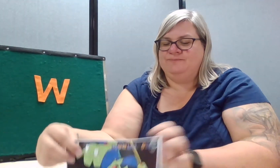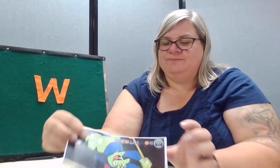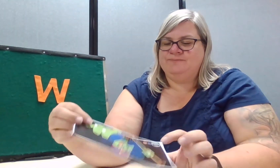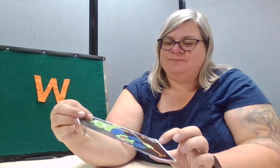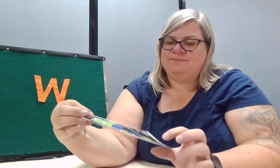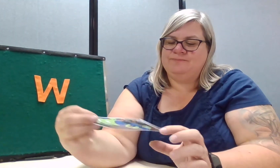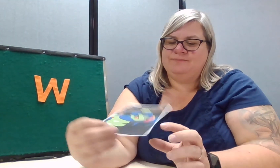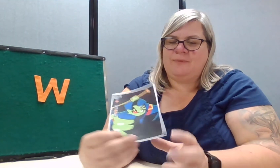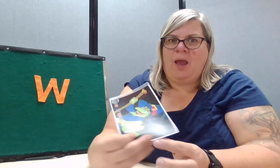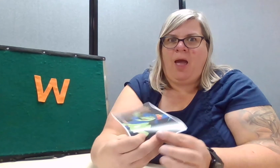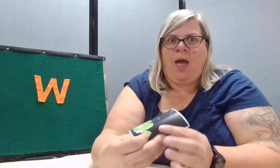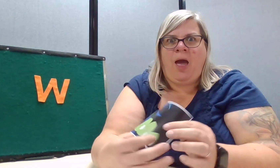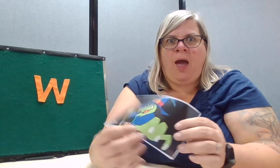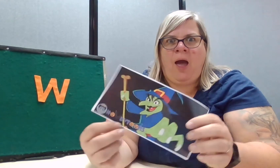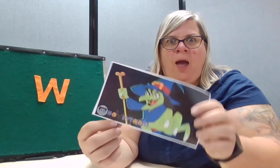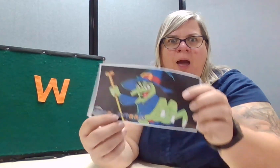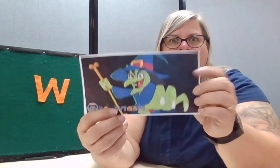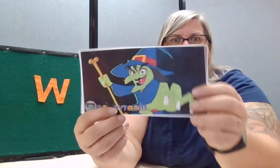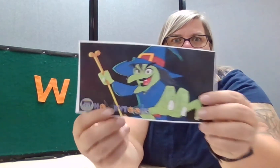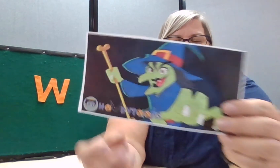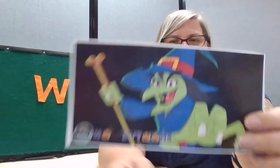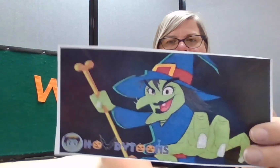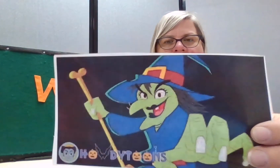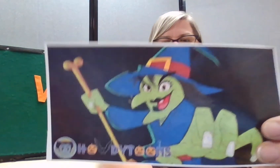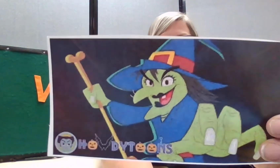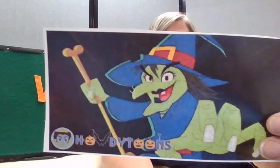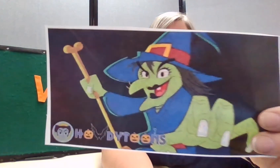wear is a witch.